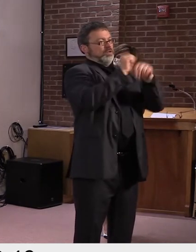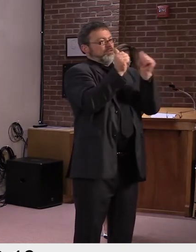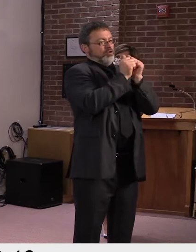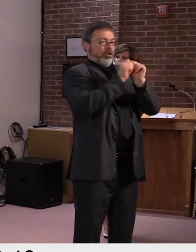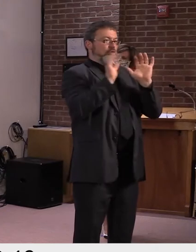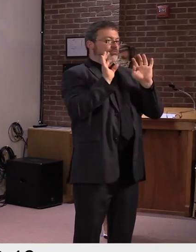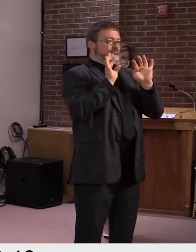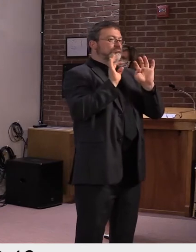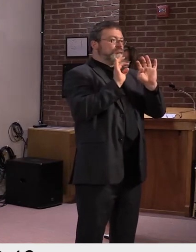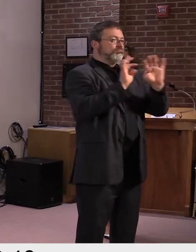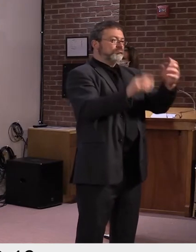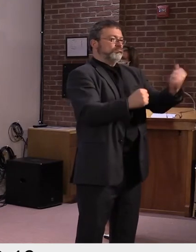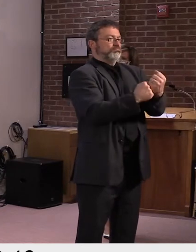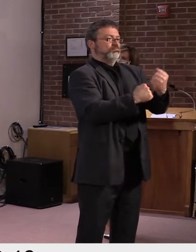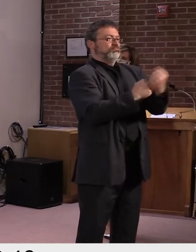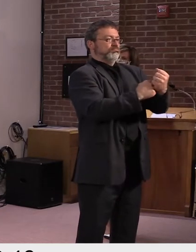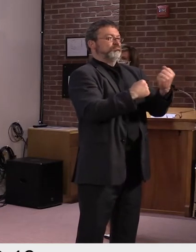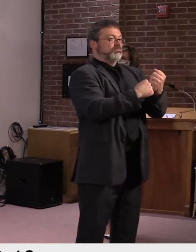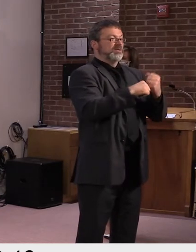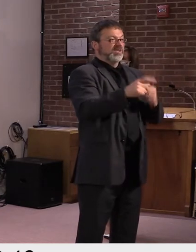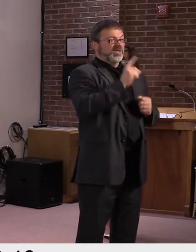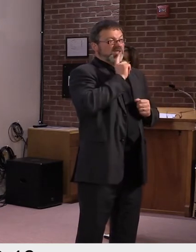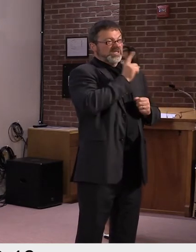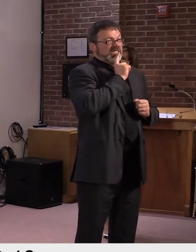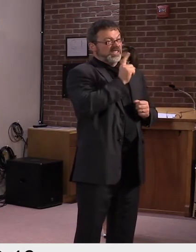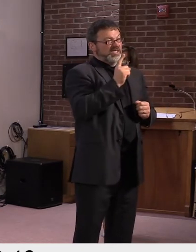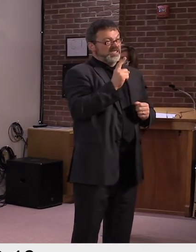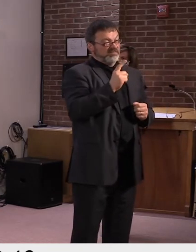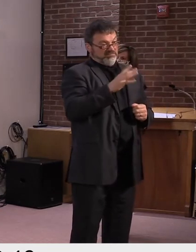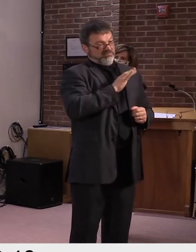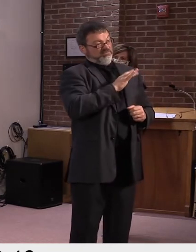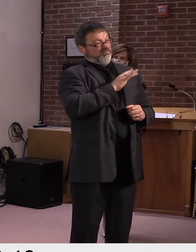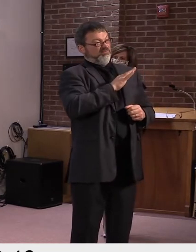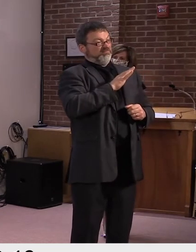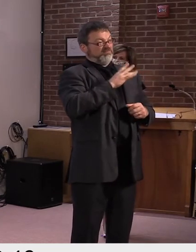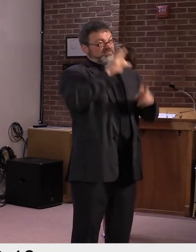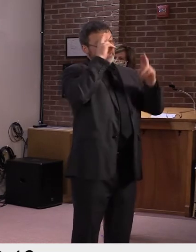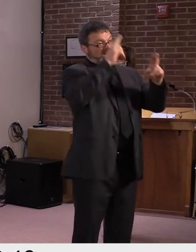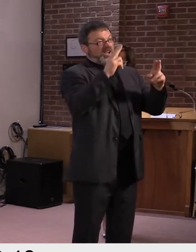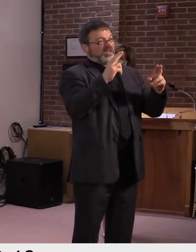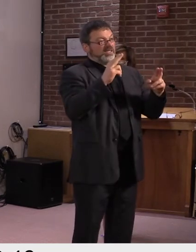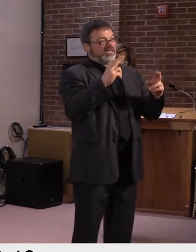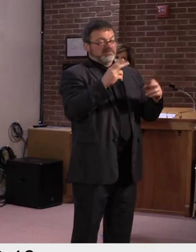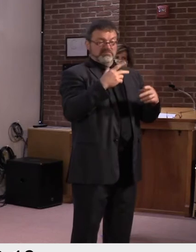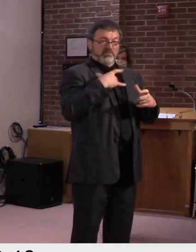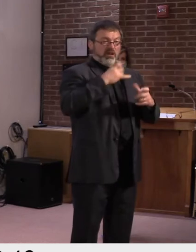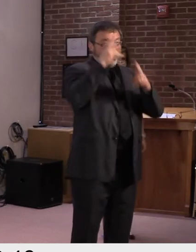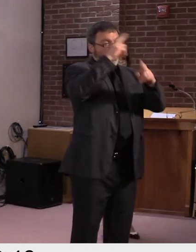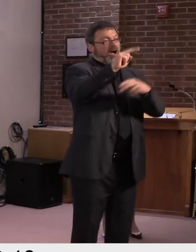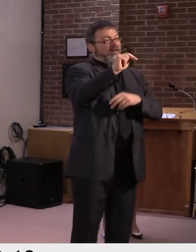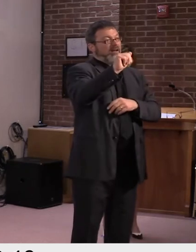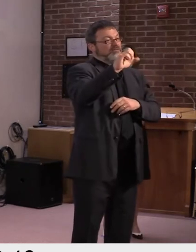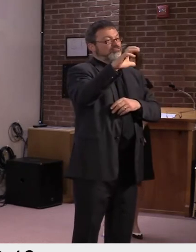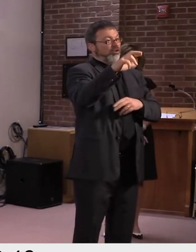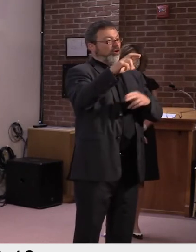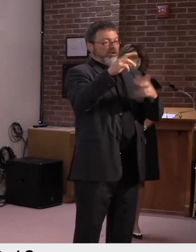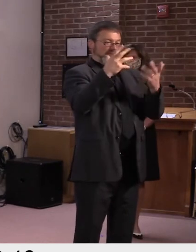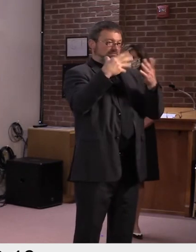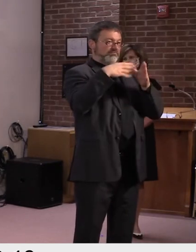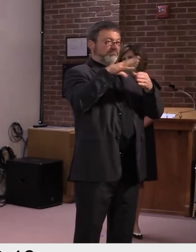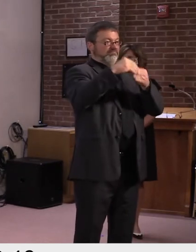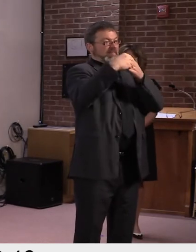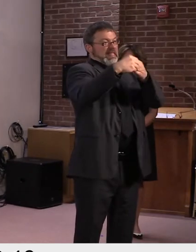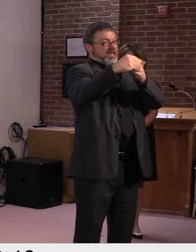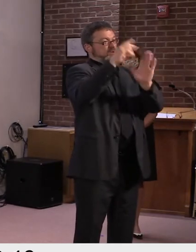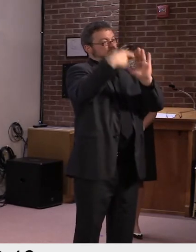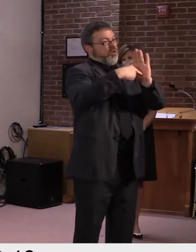moment when you saw NASCAR really taking a leadership role in all of this in trying to promote the